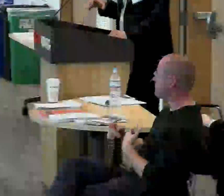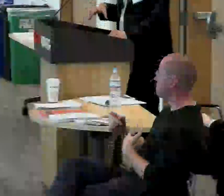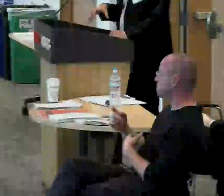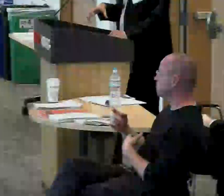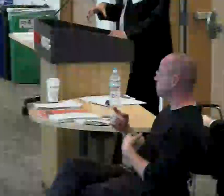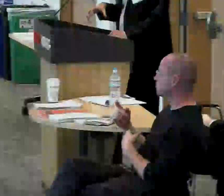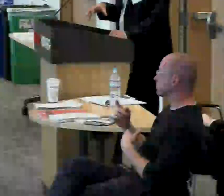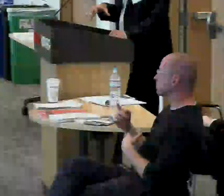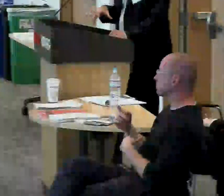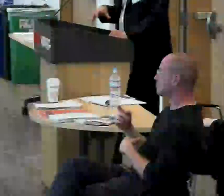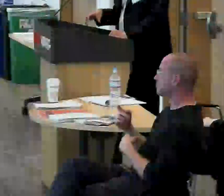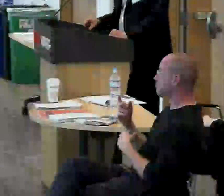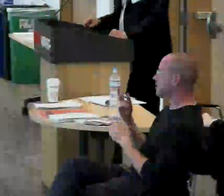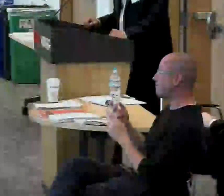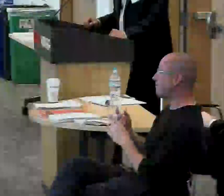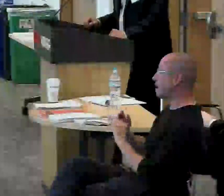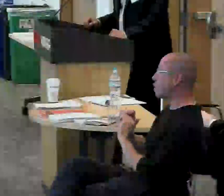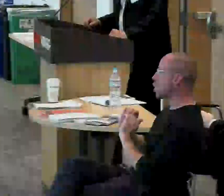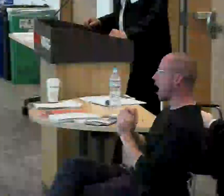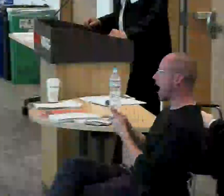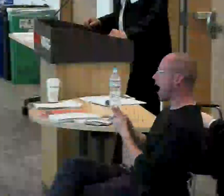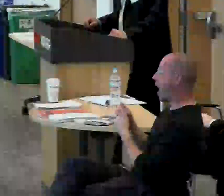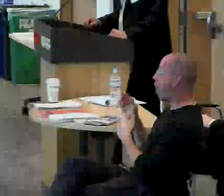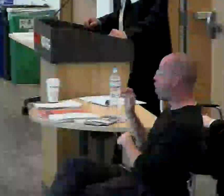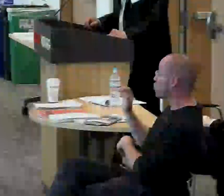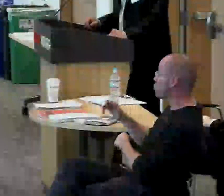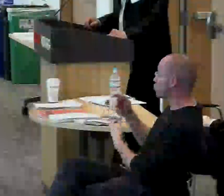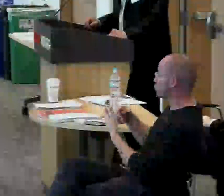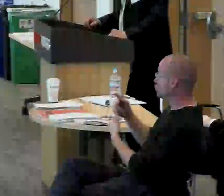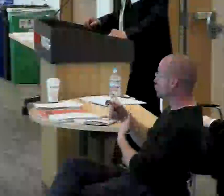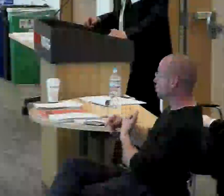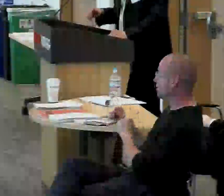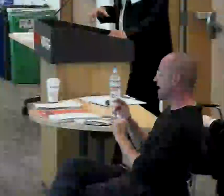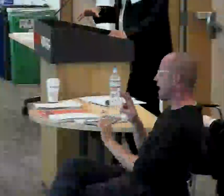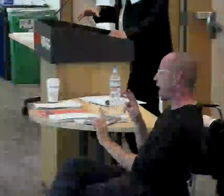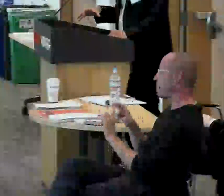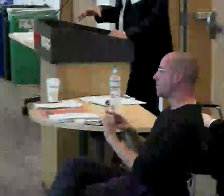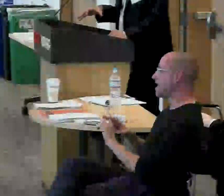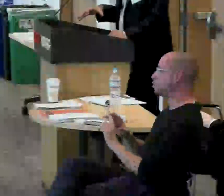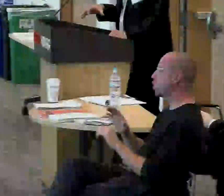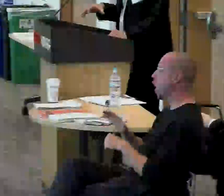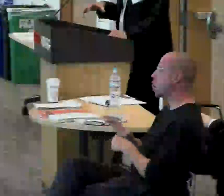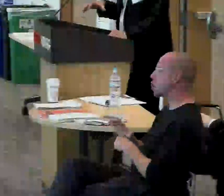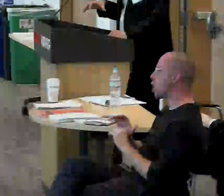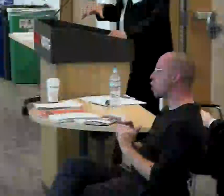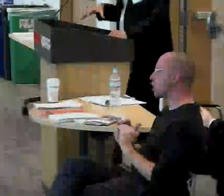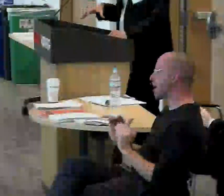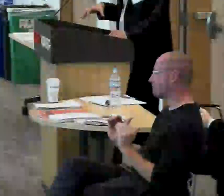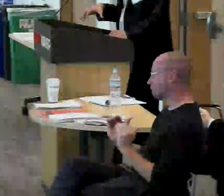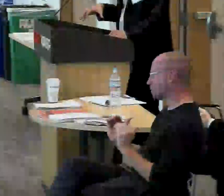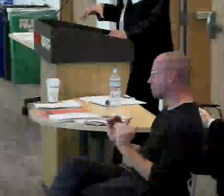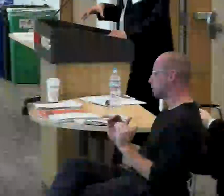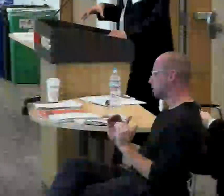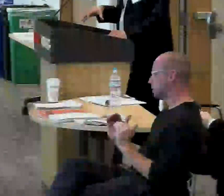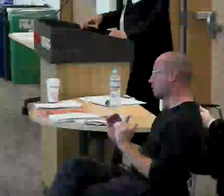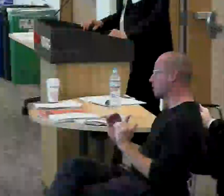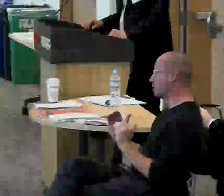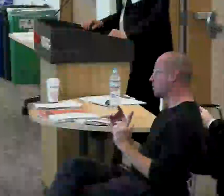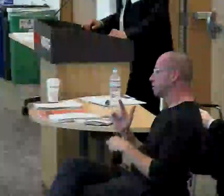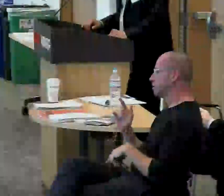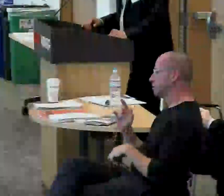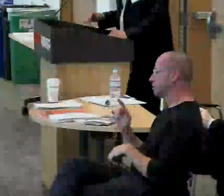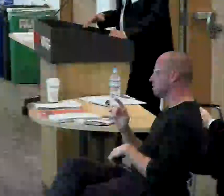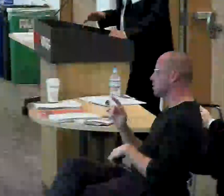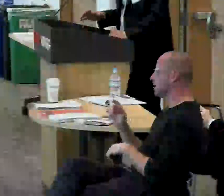on a local level to help build partnerships and encourage collaboration that can best support and serve to make